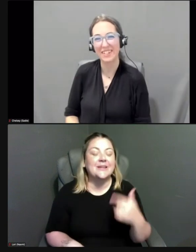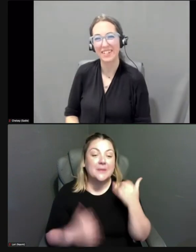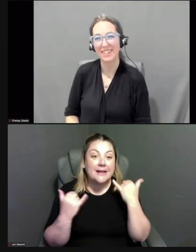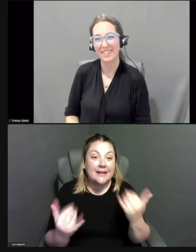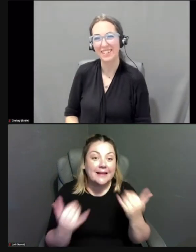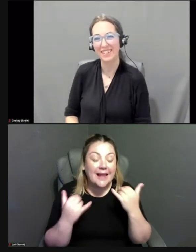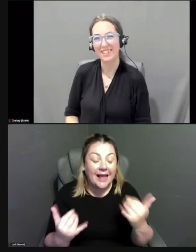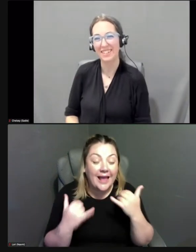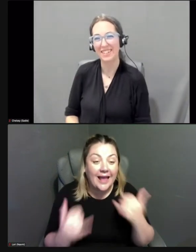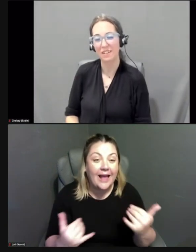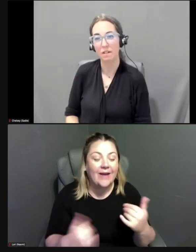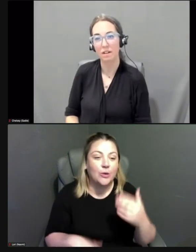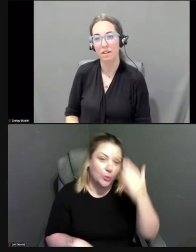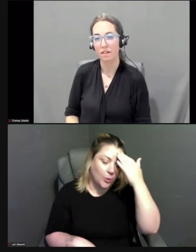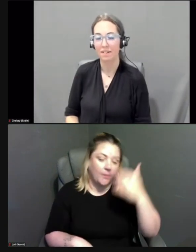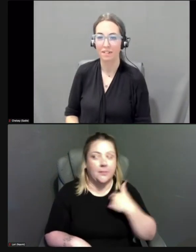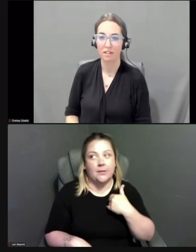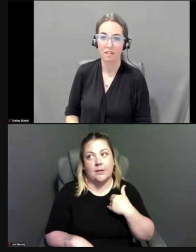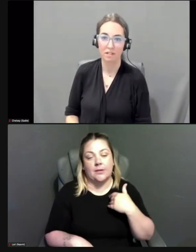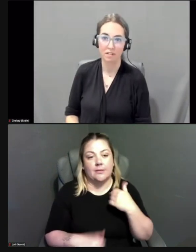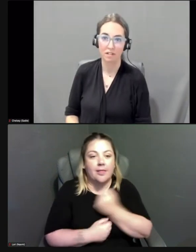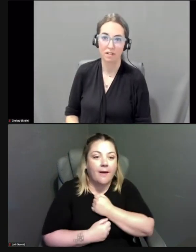astrology. I would say that a good